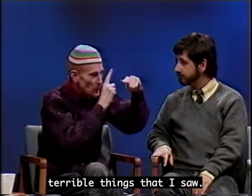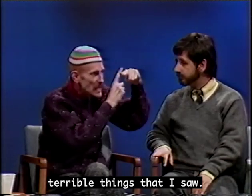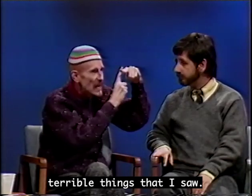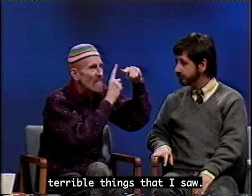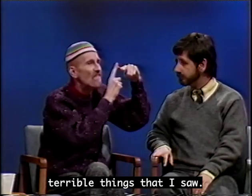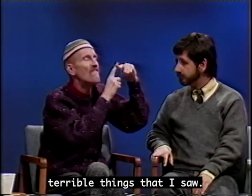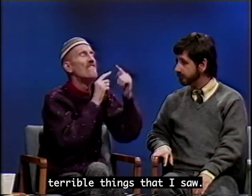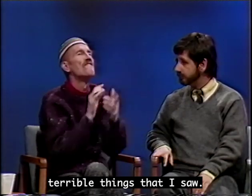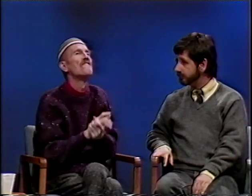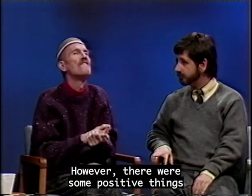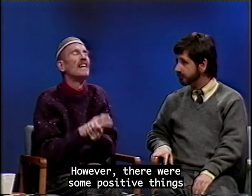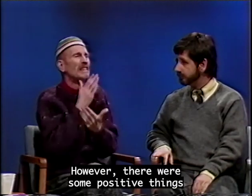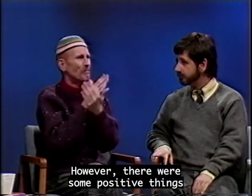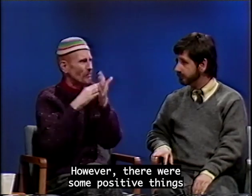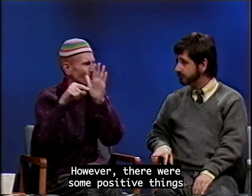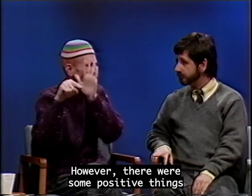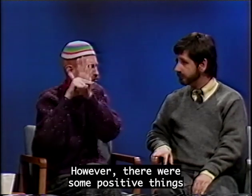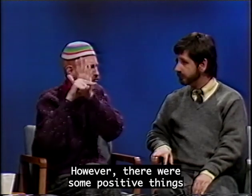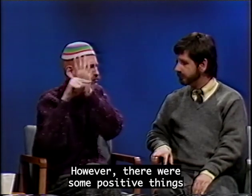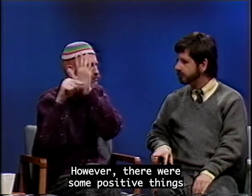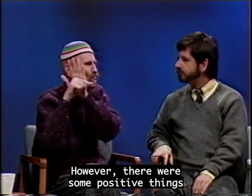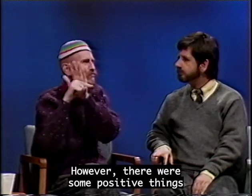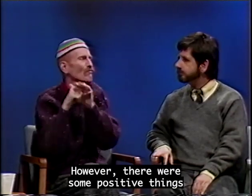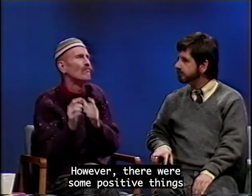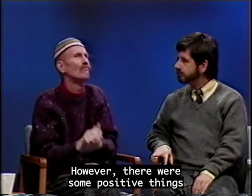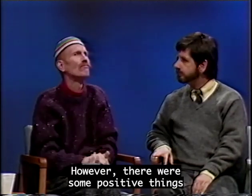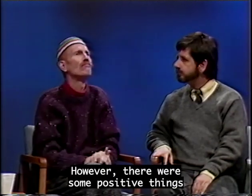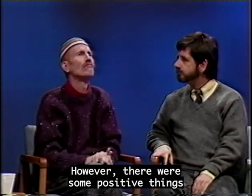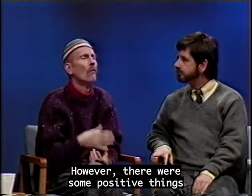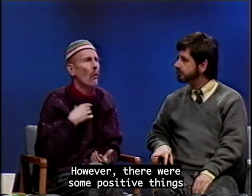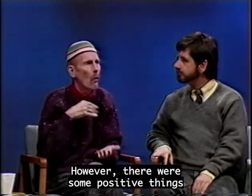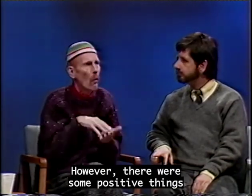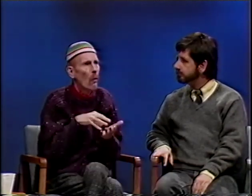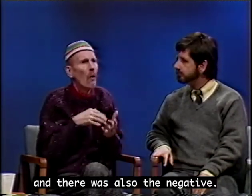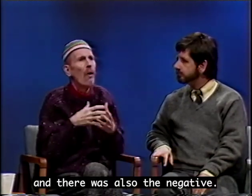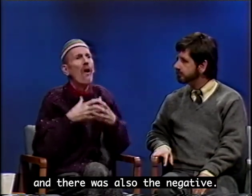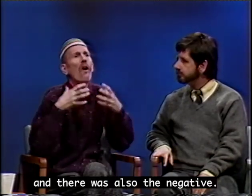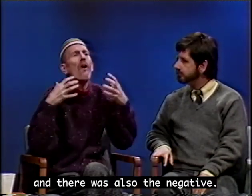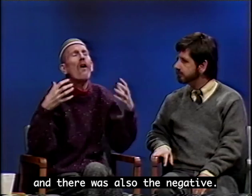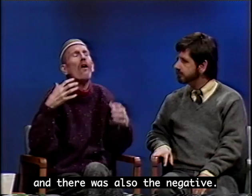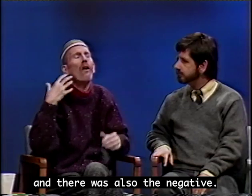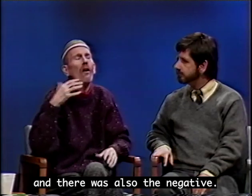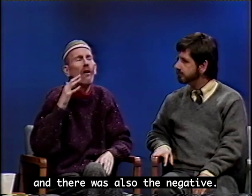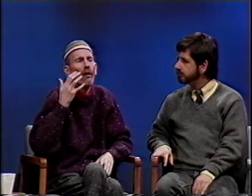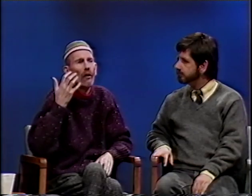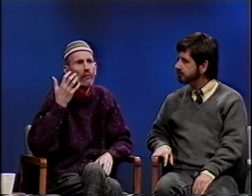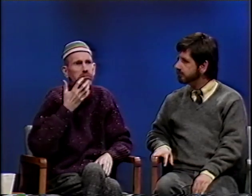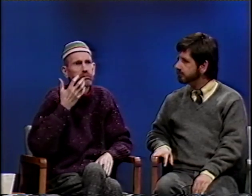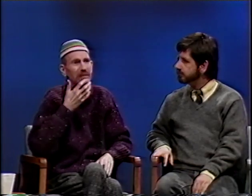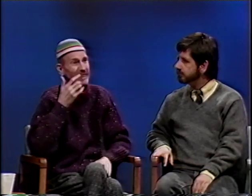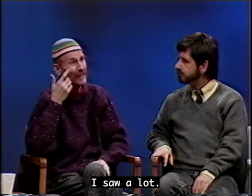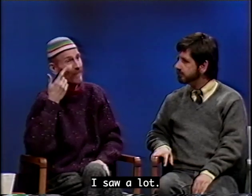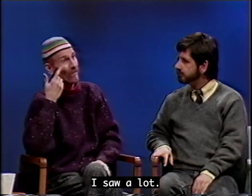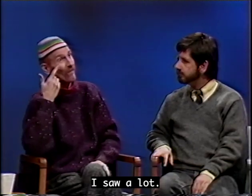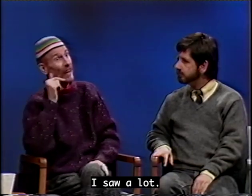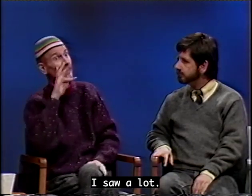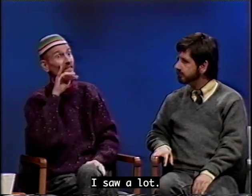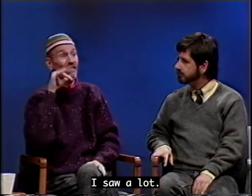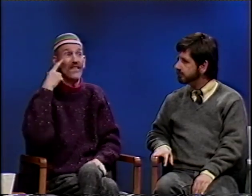saw. However, there were some positive things, and there was also the negative. I saw a lot.